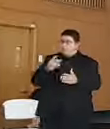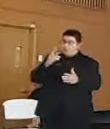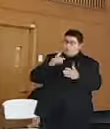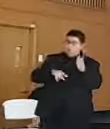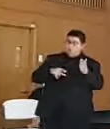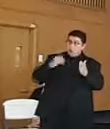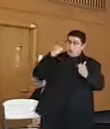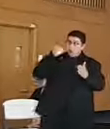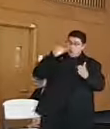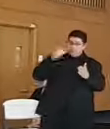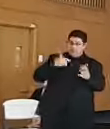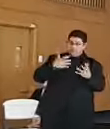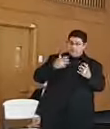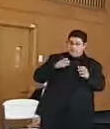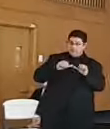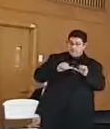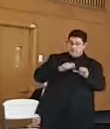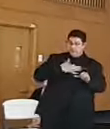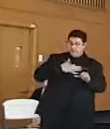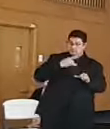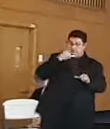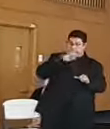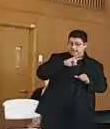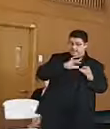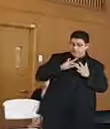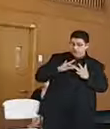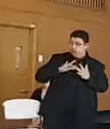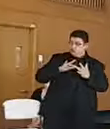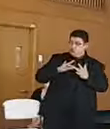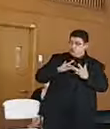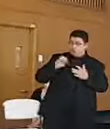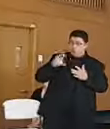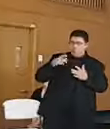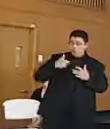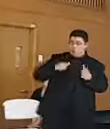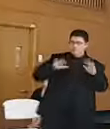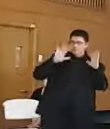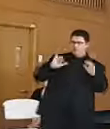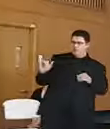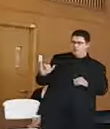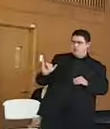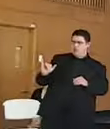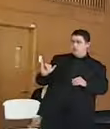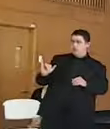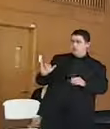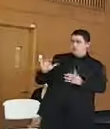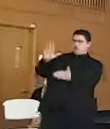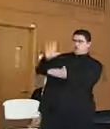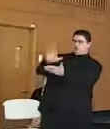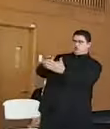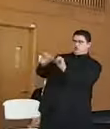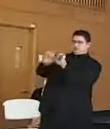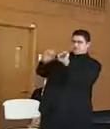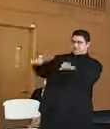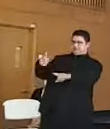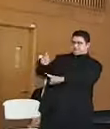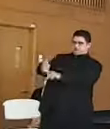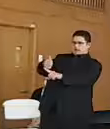kid virtual? Can I still keep my kid on the team, or do I also forfeit my kid? Yes, the school system has the